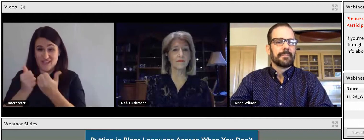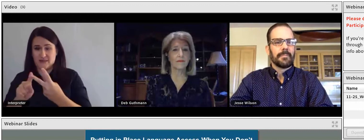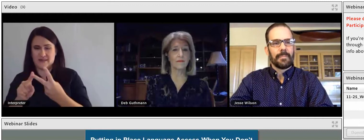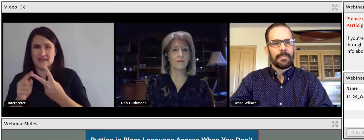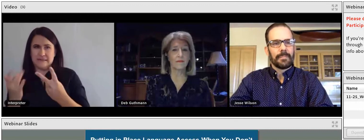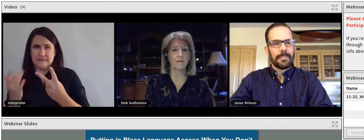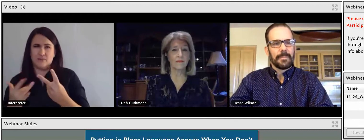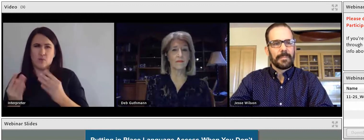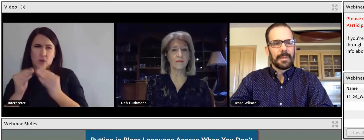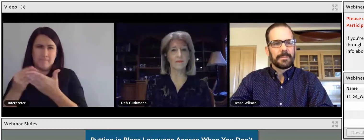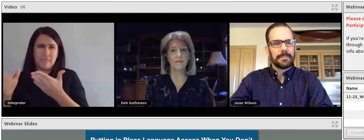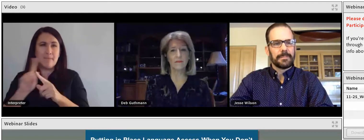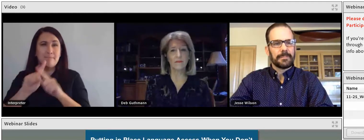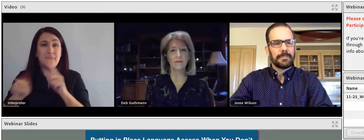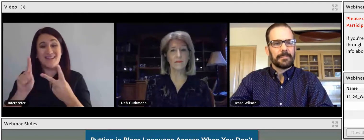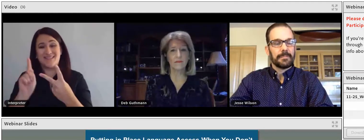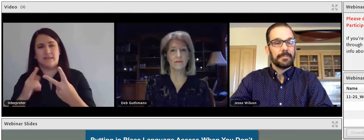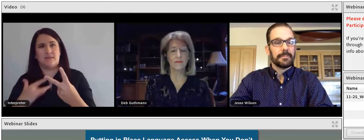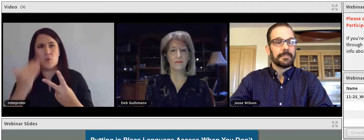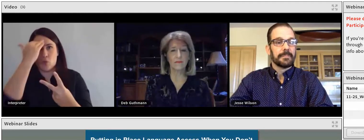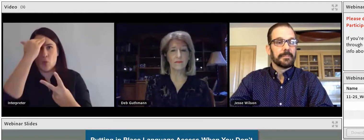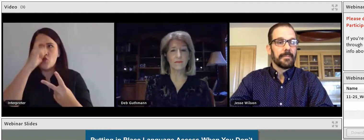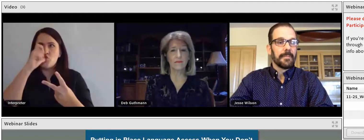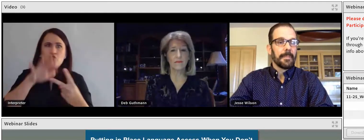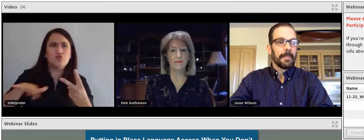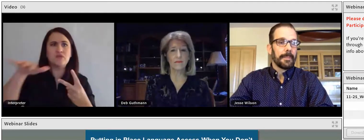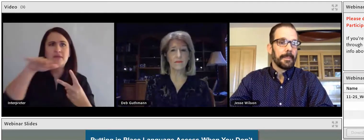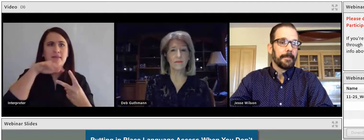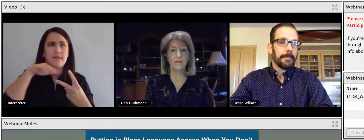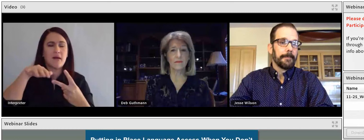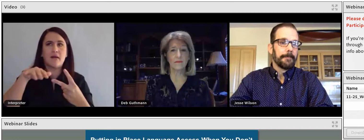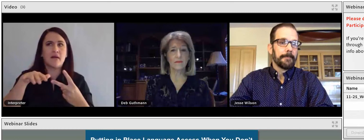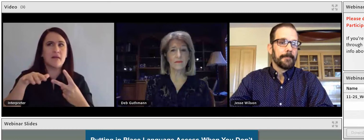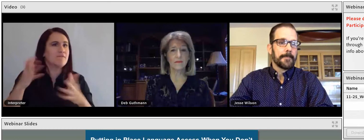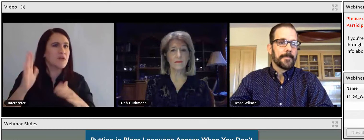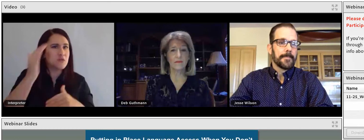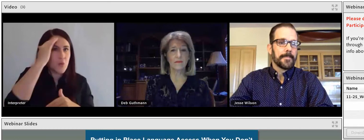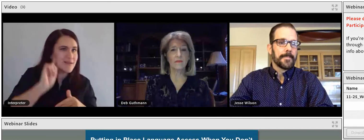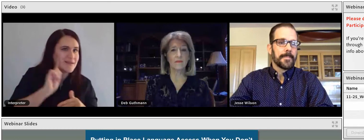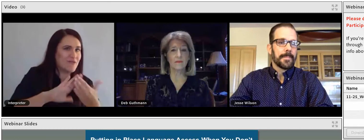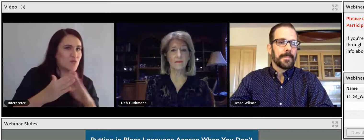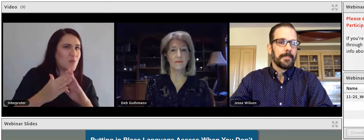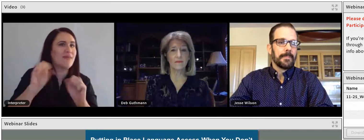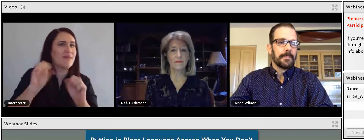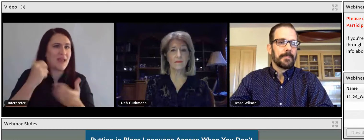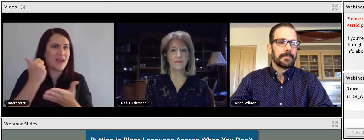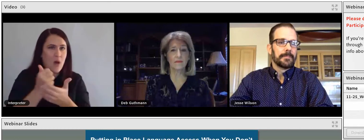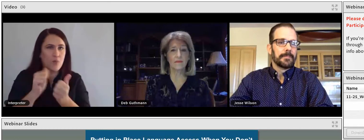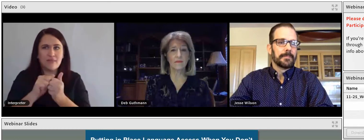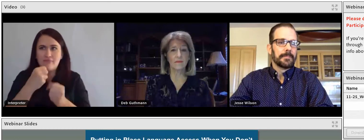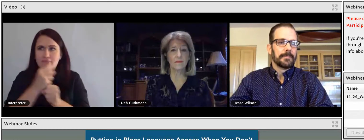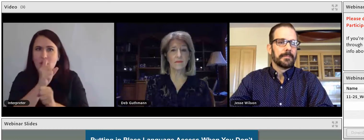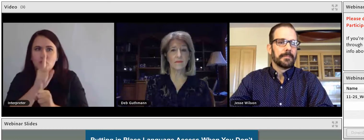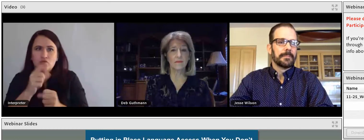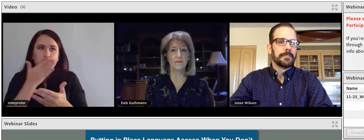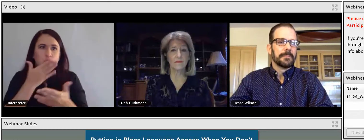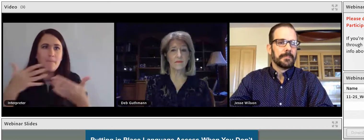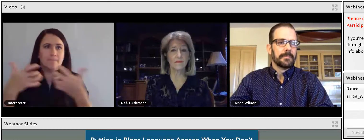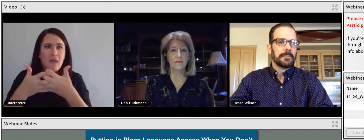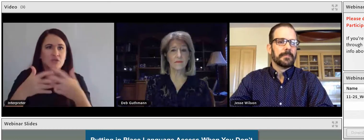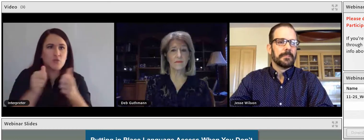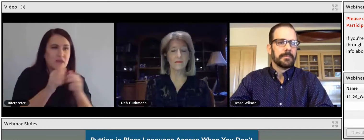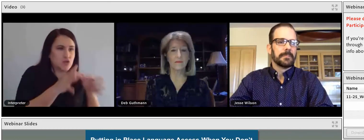know who the interpreters are in their area, and they also know the deaf community, so they can help you to make a good match between the interpreter and